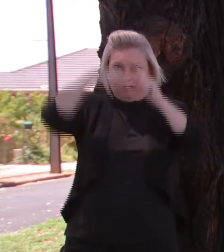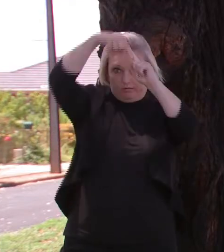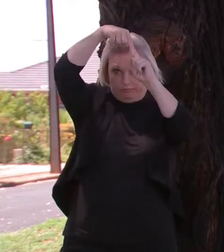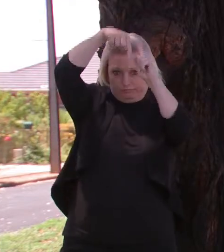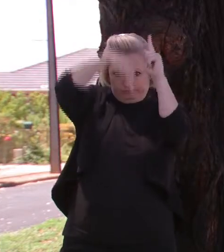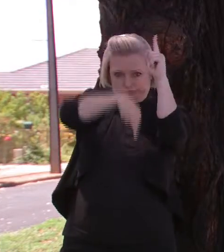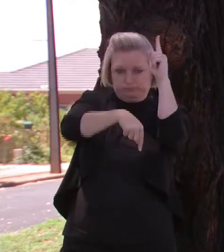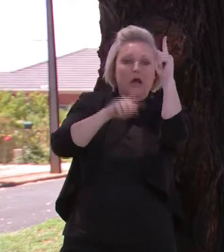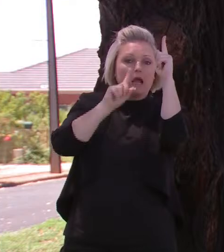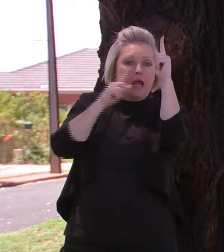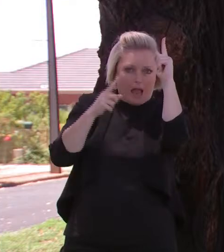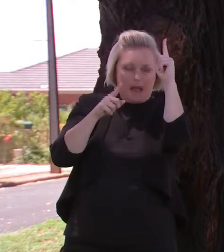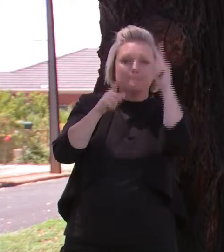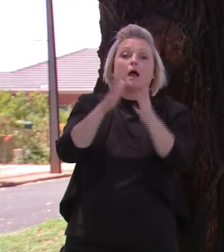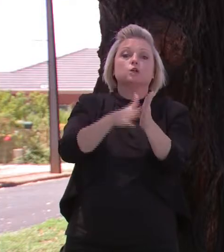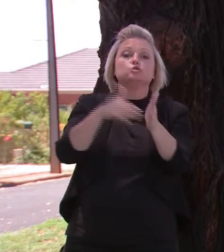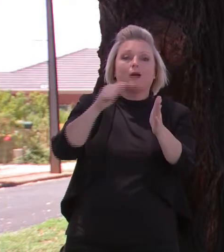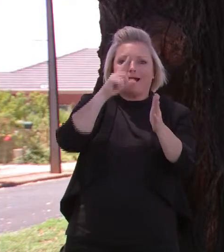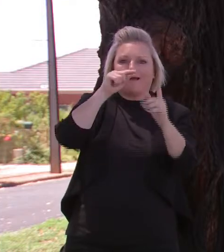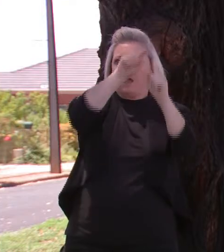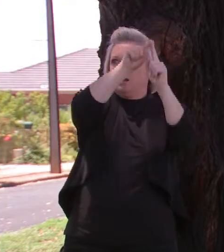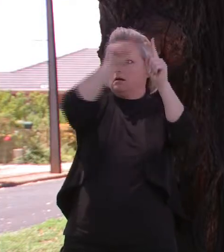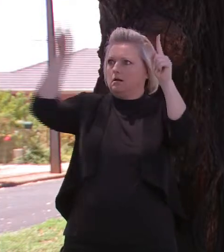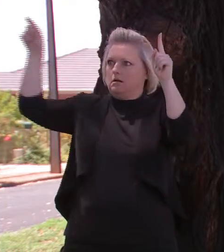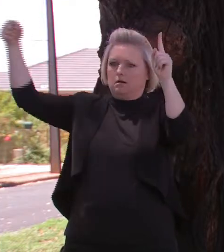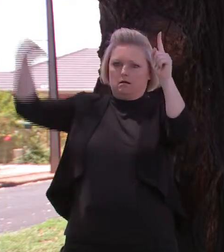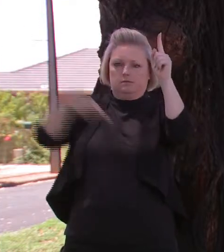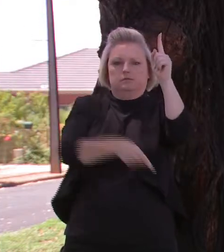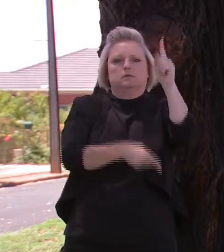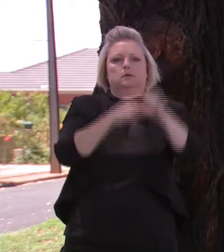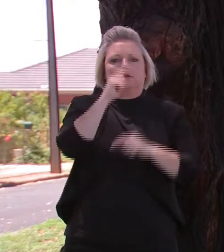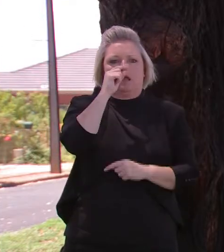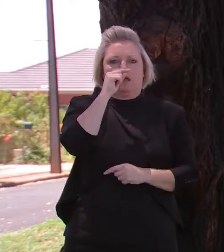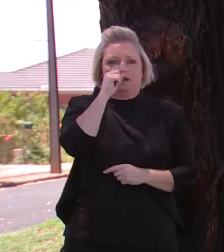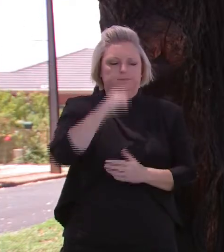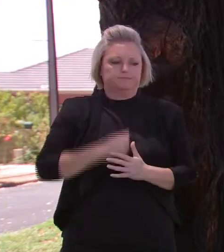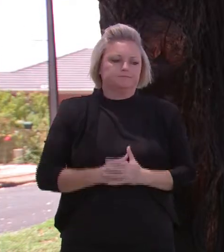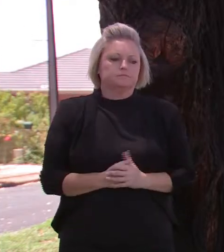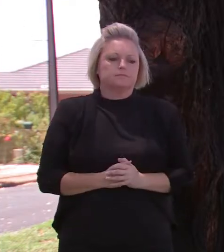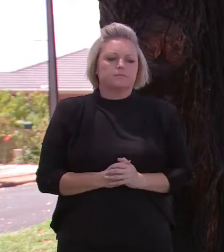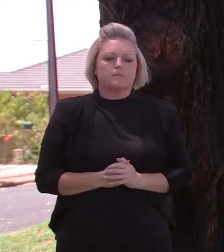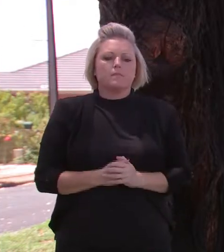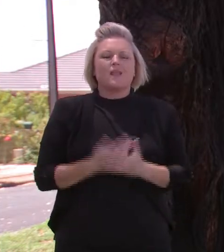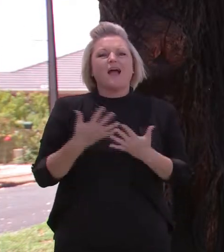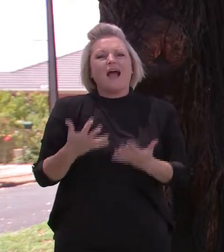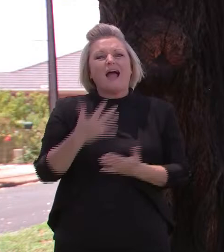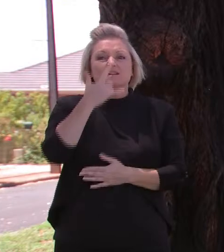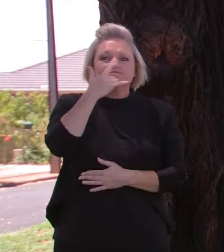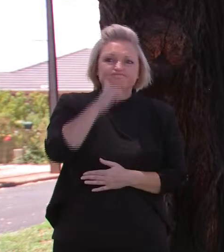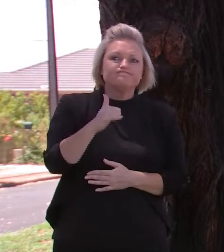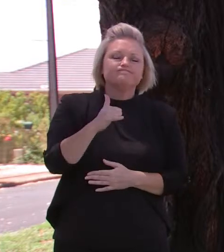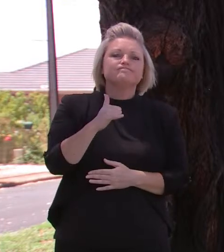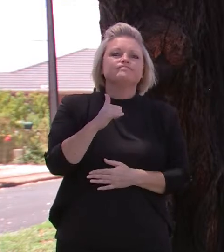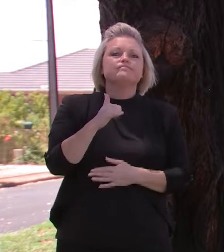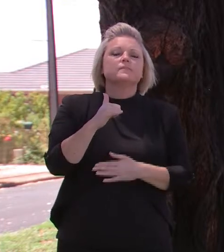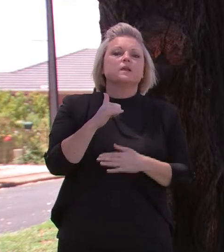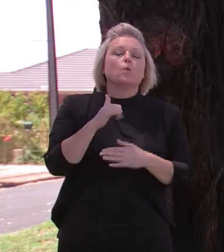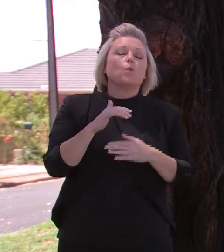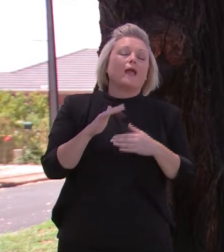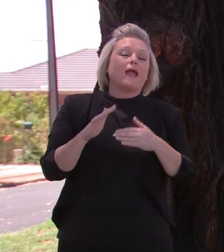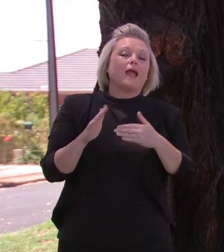is very much to get the Stewart Highway open again. I can also report, unfortunately, that yesterday we did have to close the Olympic